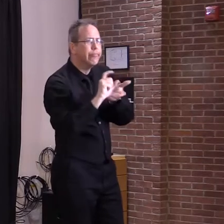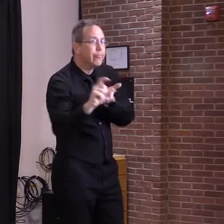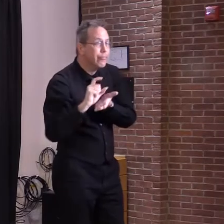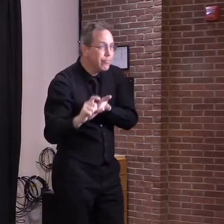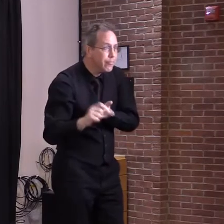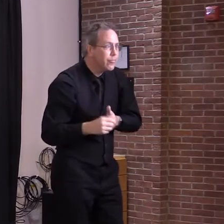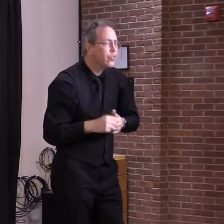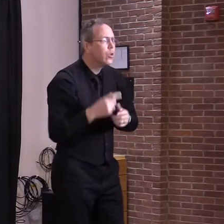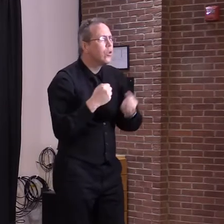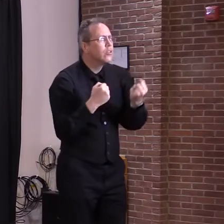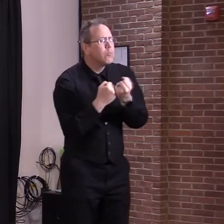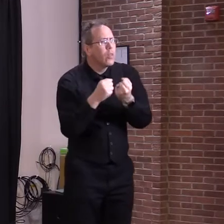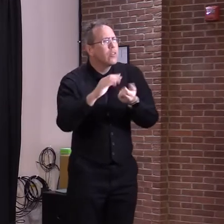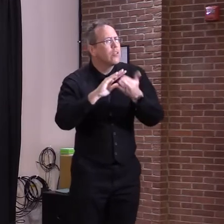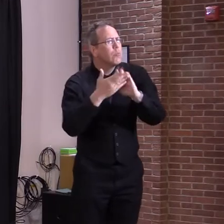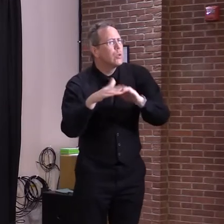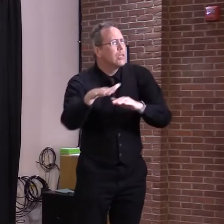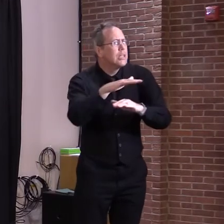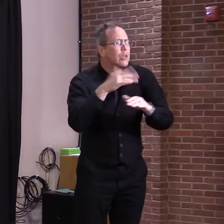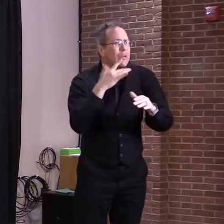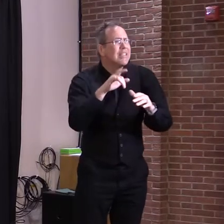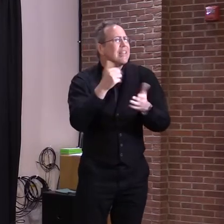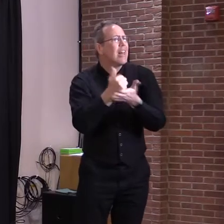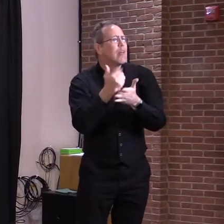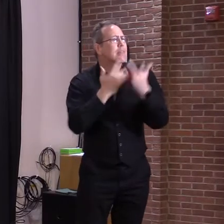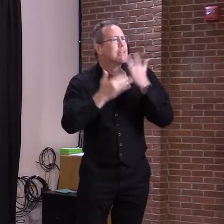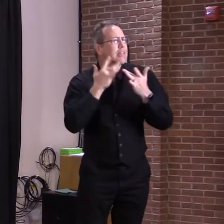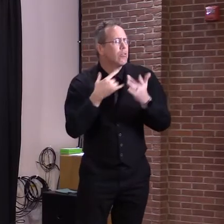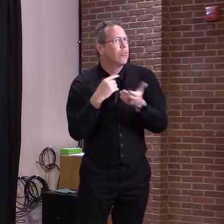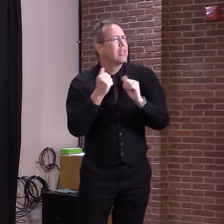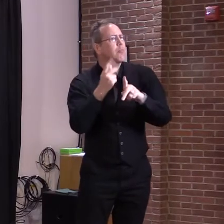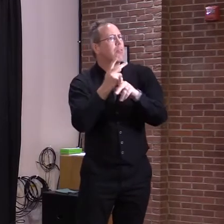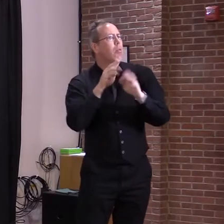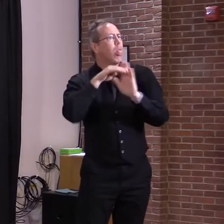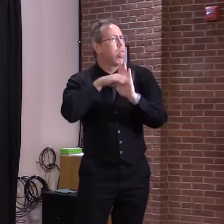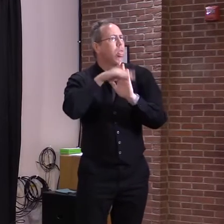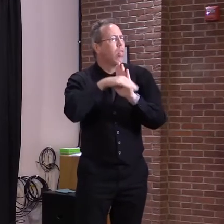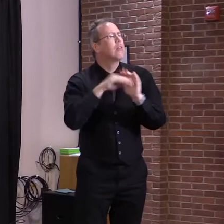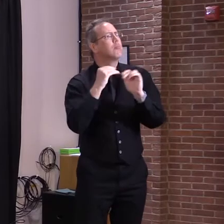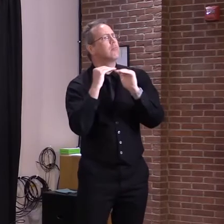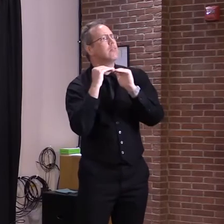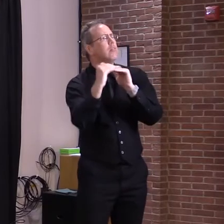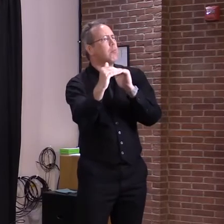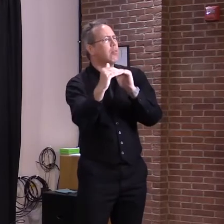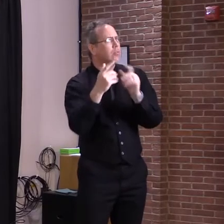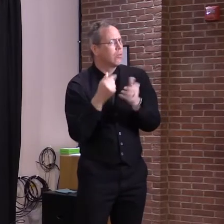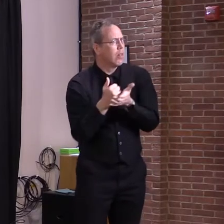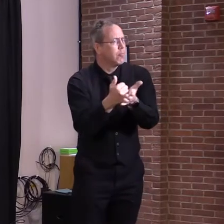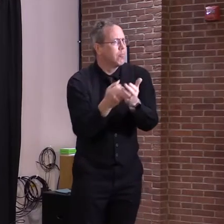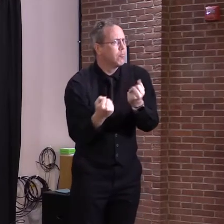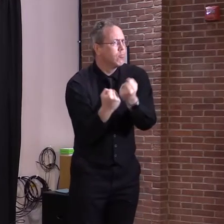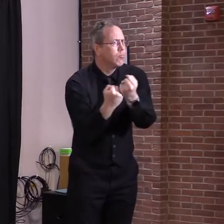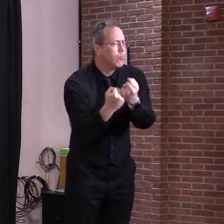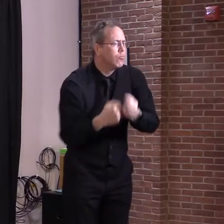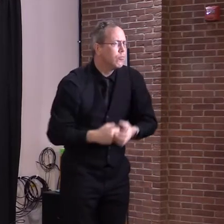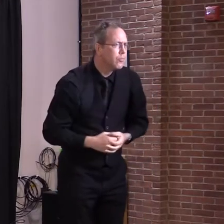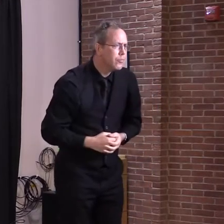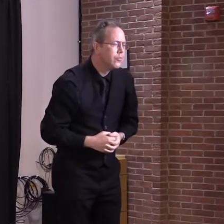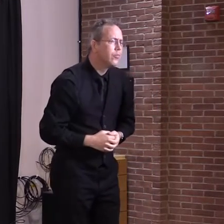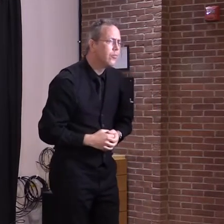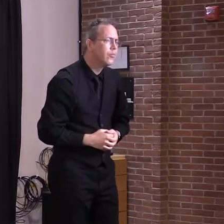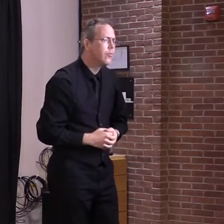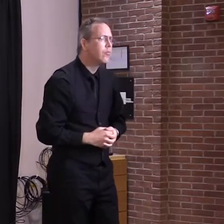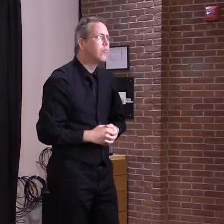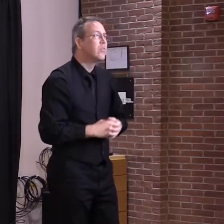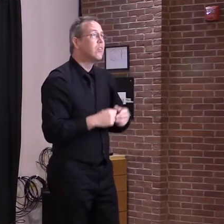municipalities who need help to stabilize or expand their tax base. We had the tax department look up that more than half